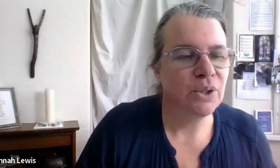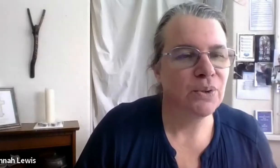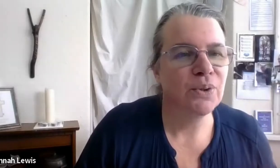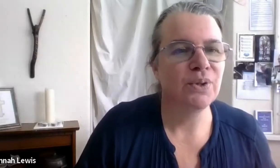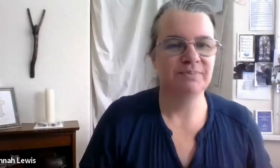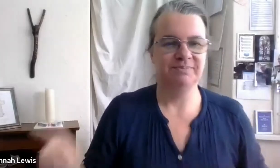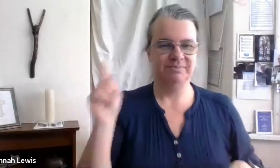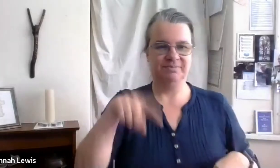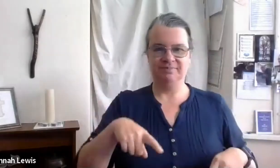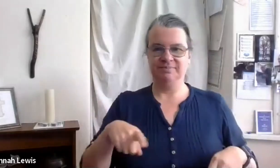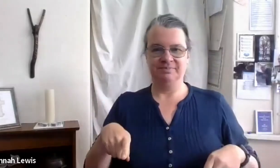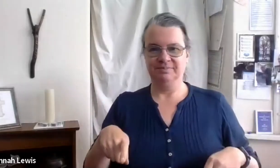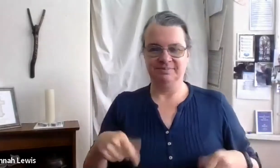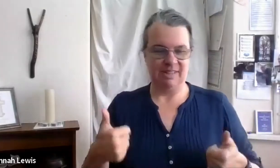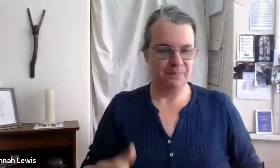Right.